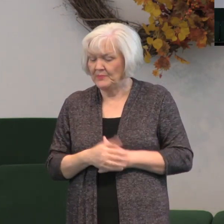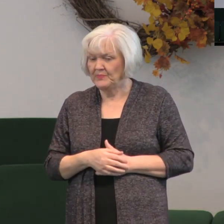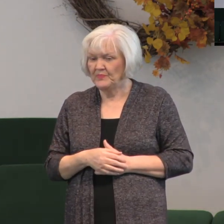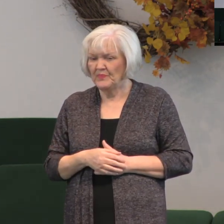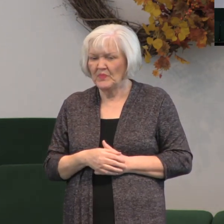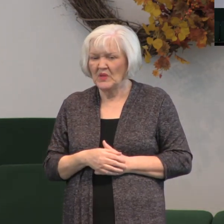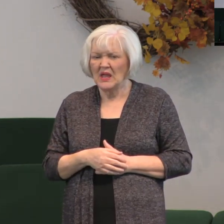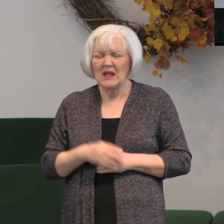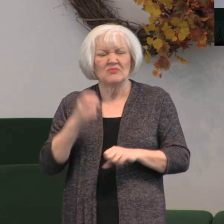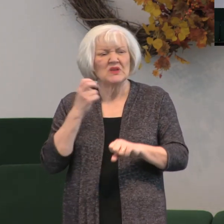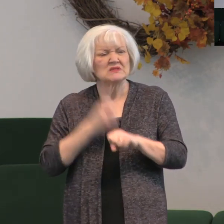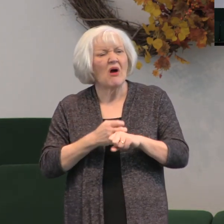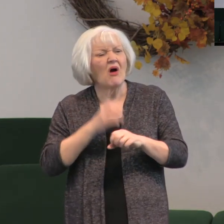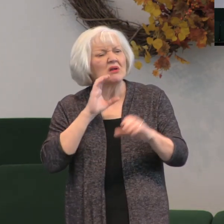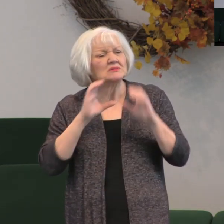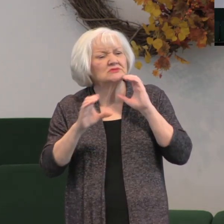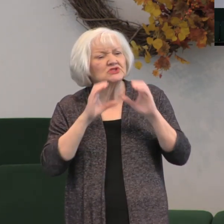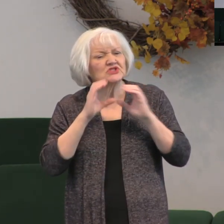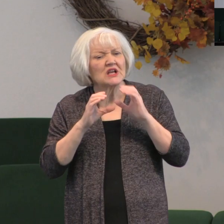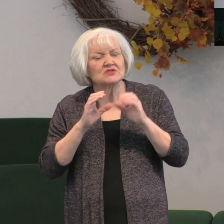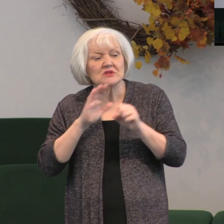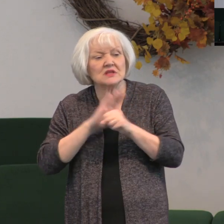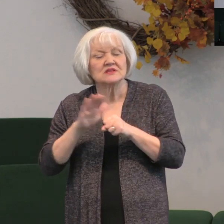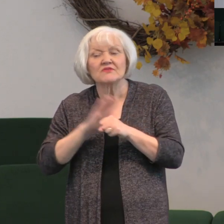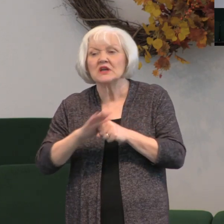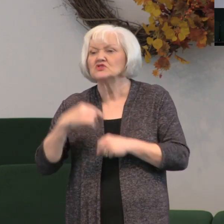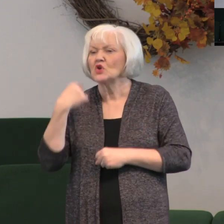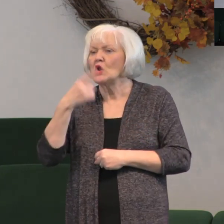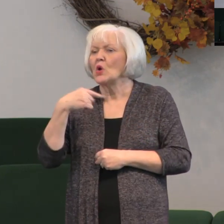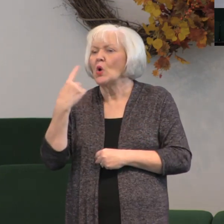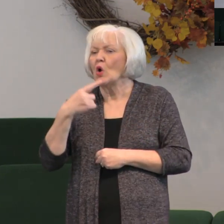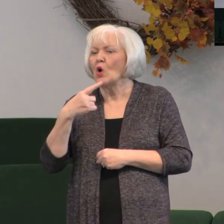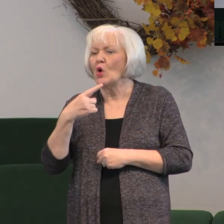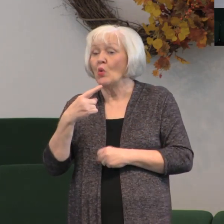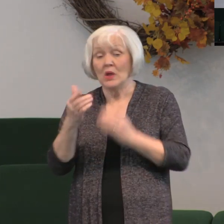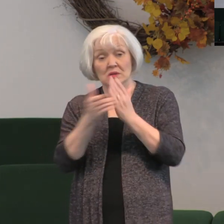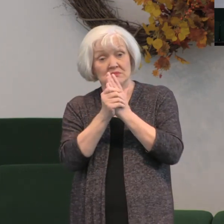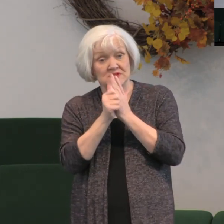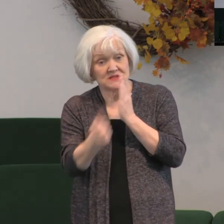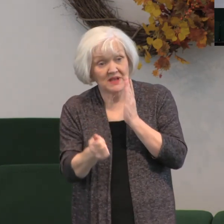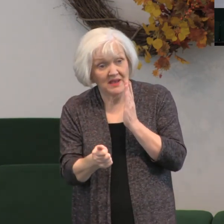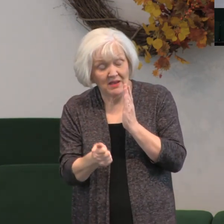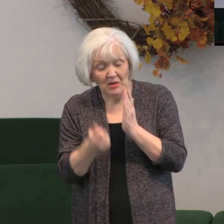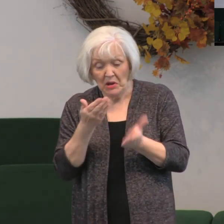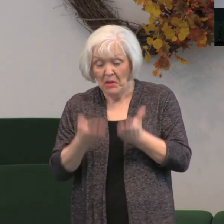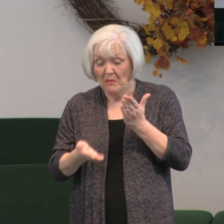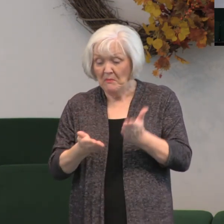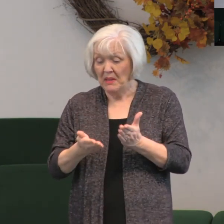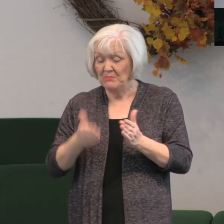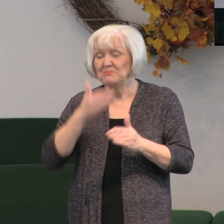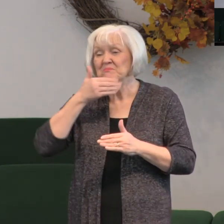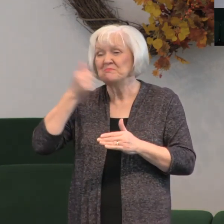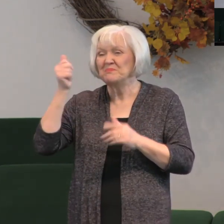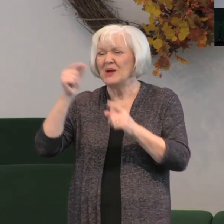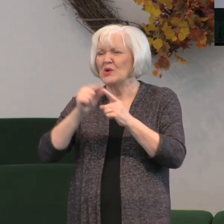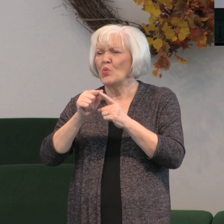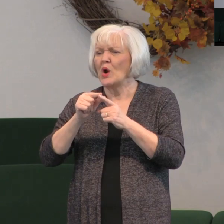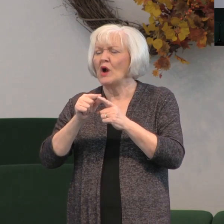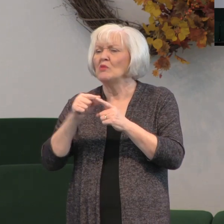hard conversations who is sufficient who is competent would be another word that we might use who is able